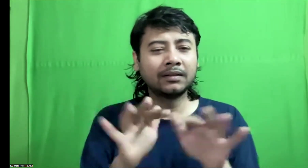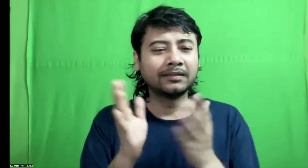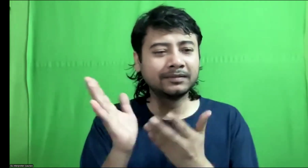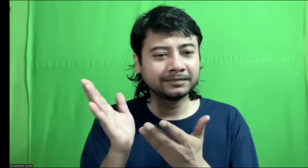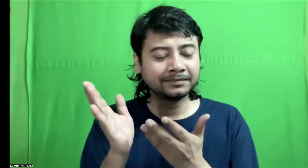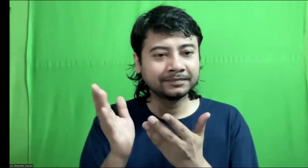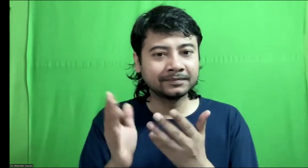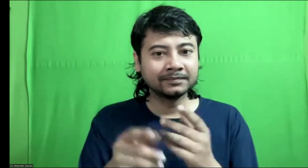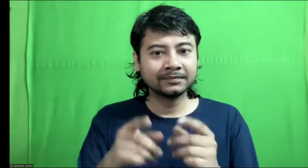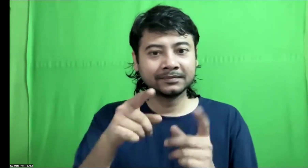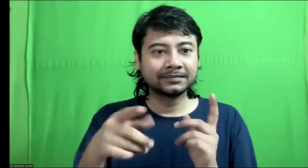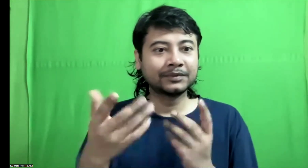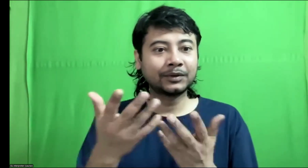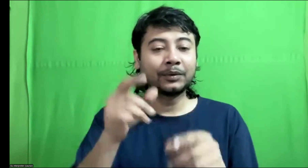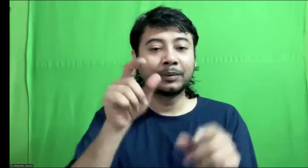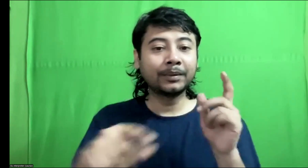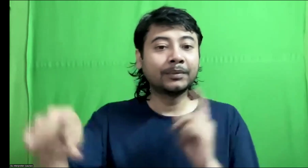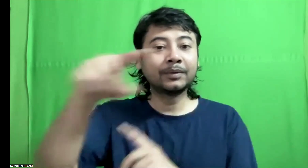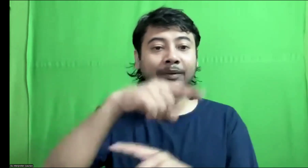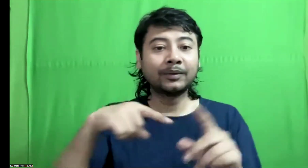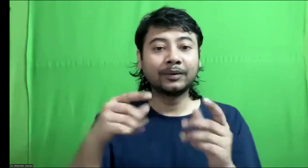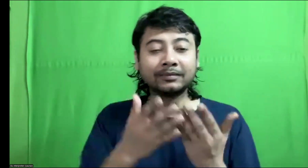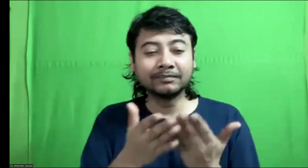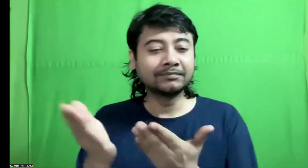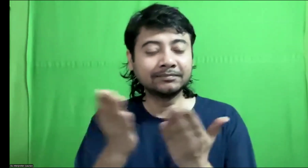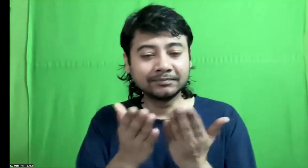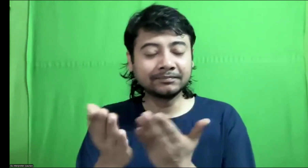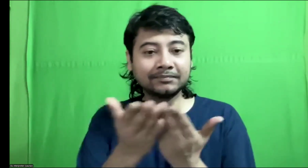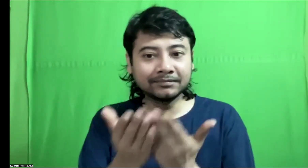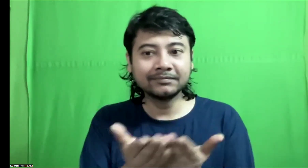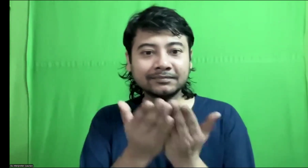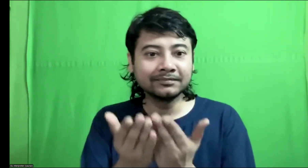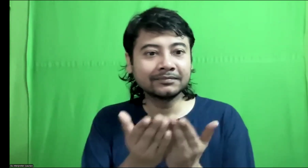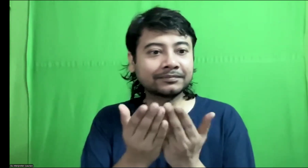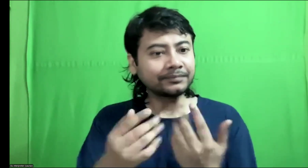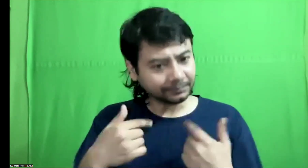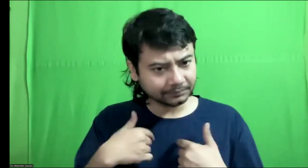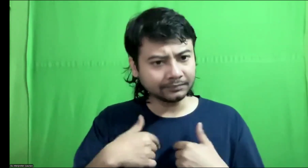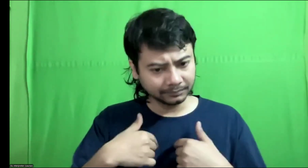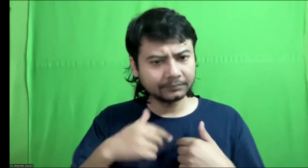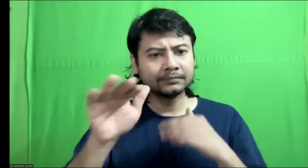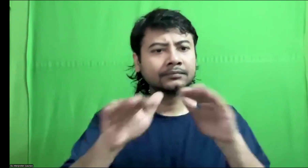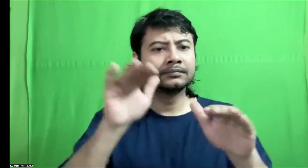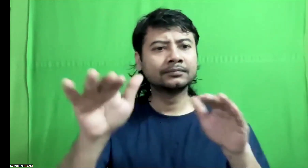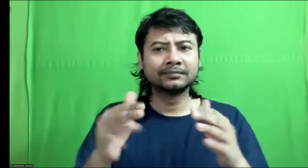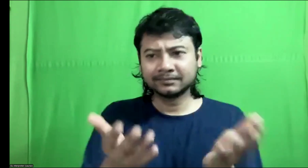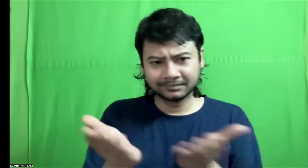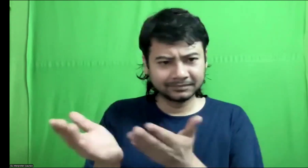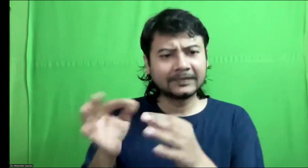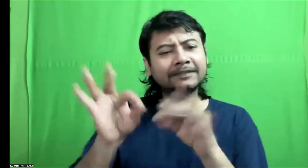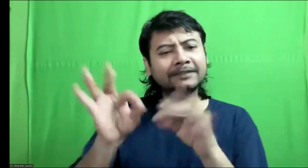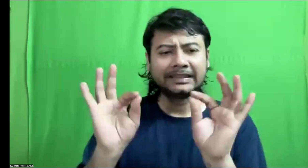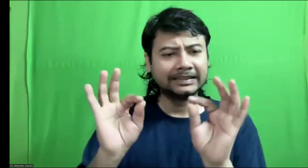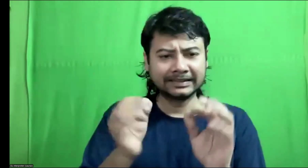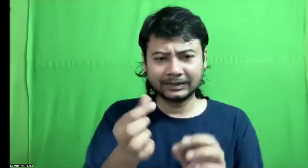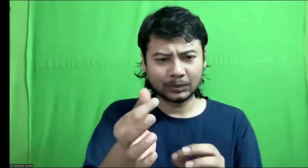mercy you give for other people, point is that you invite people, you call them, just it's free. Please come and offer a lamp. That's